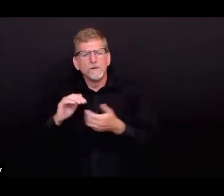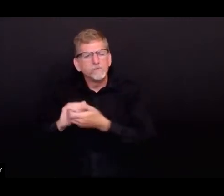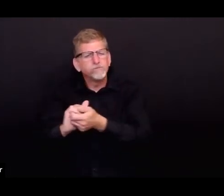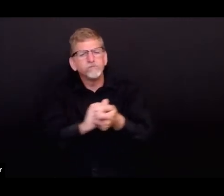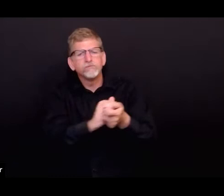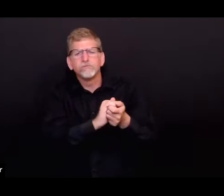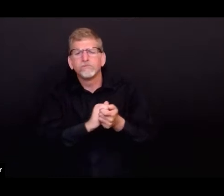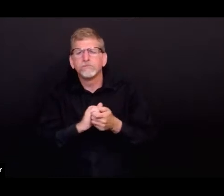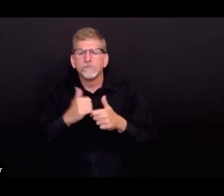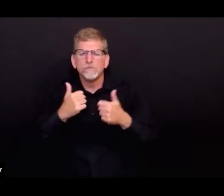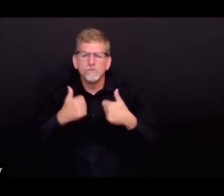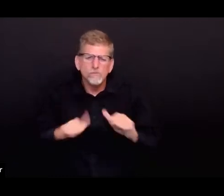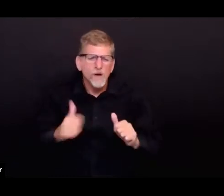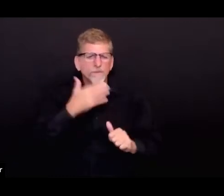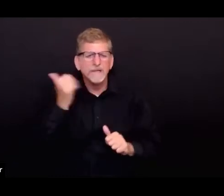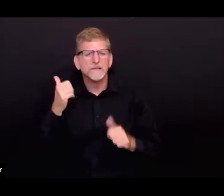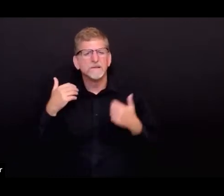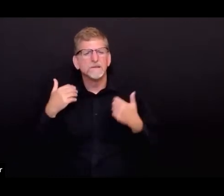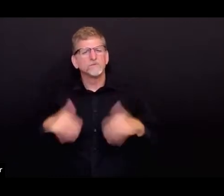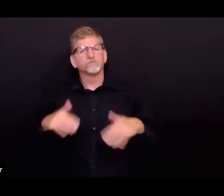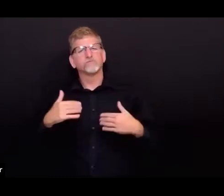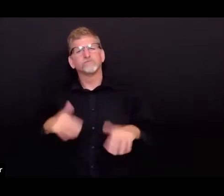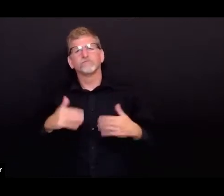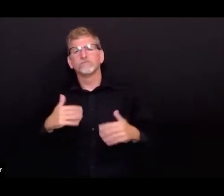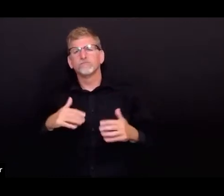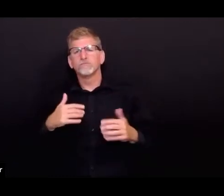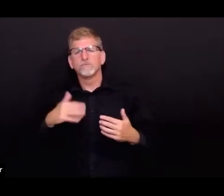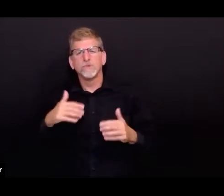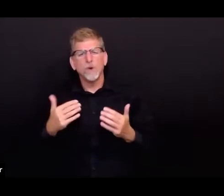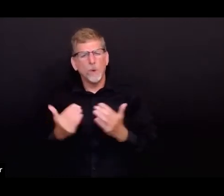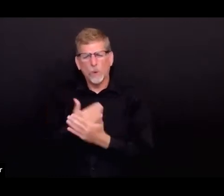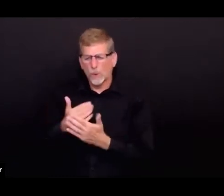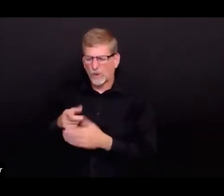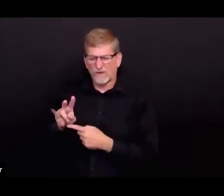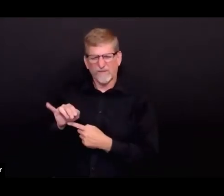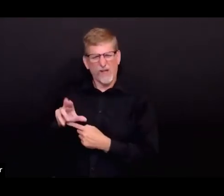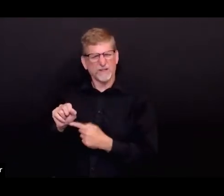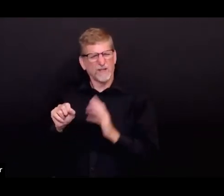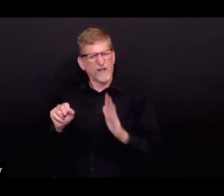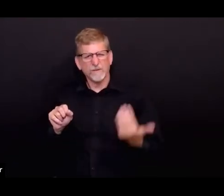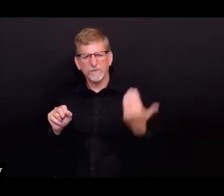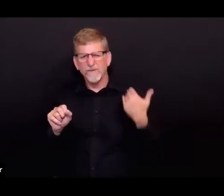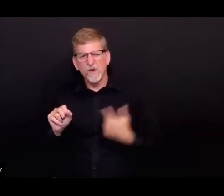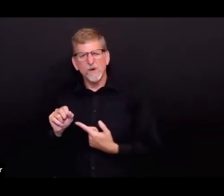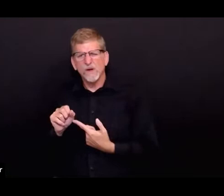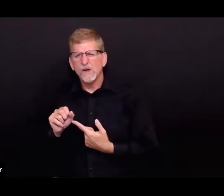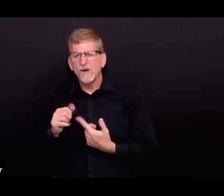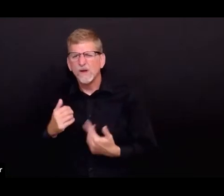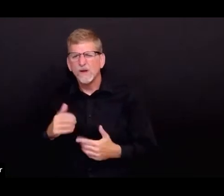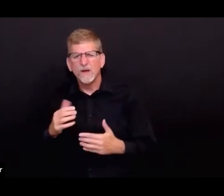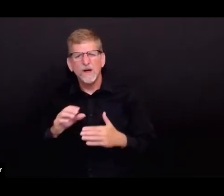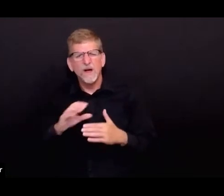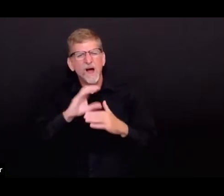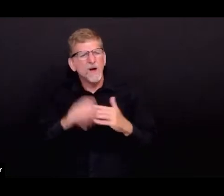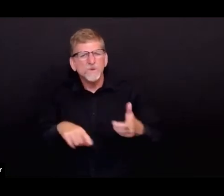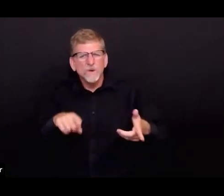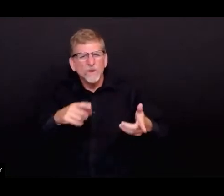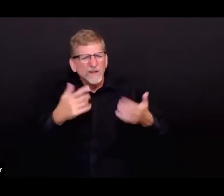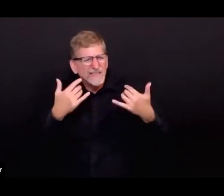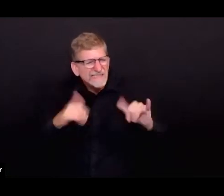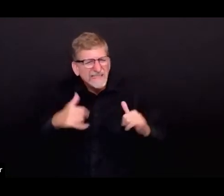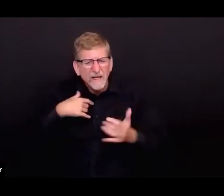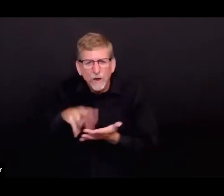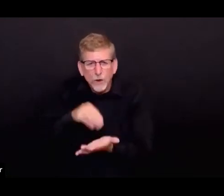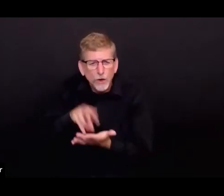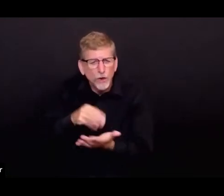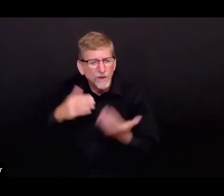a new novel coronavirus that long-term implications are still at this time unknown. We've had a lot of success,